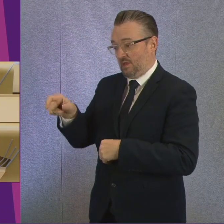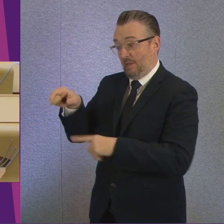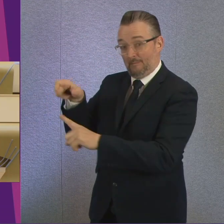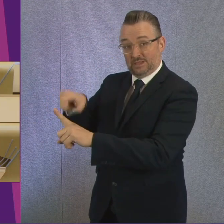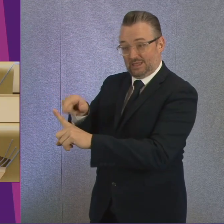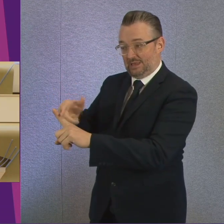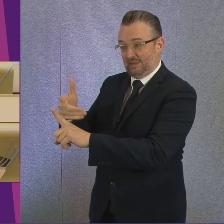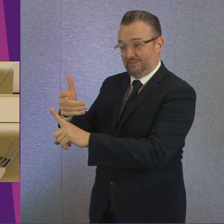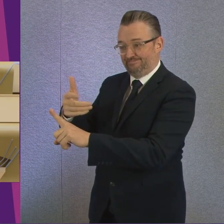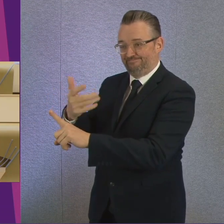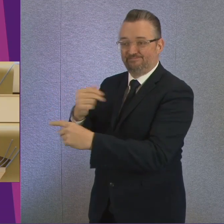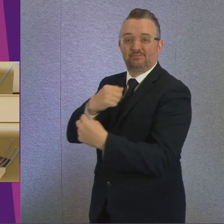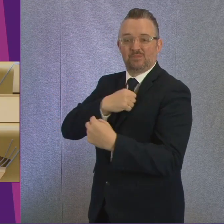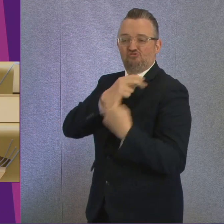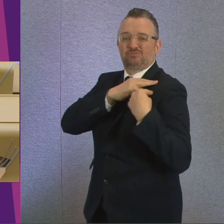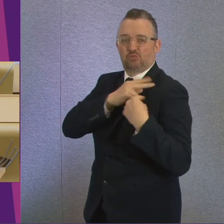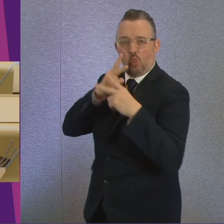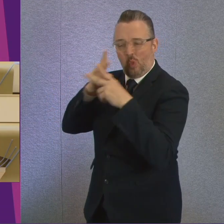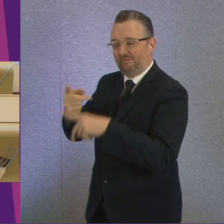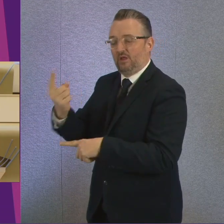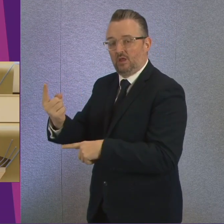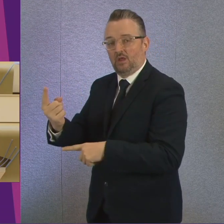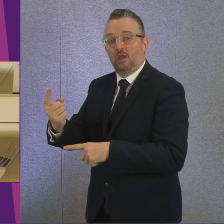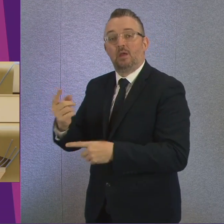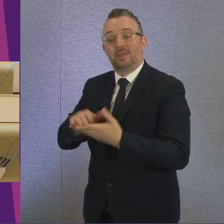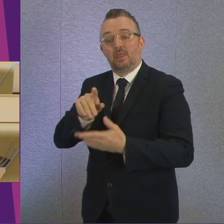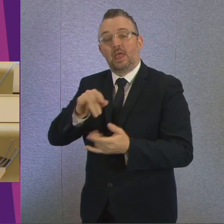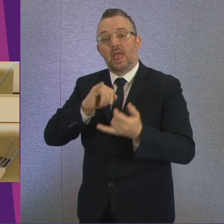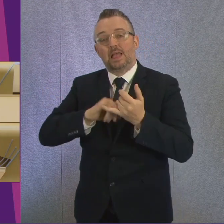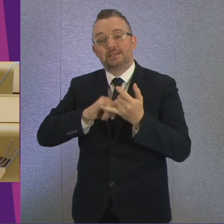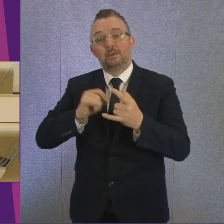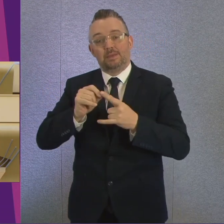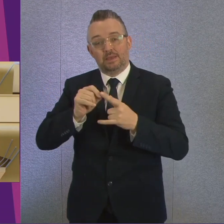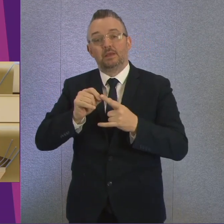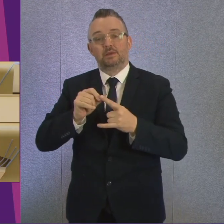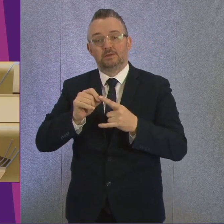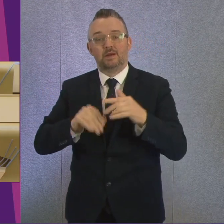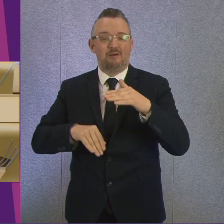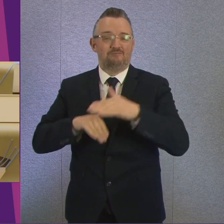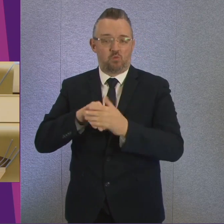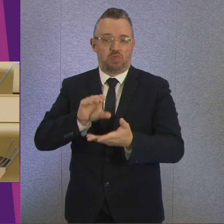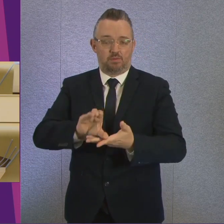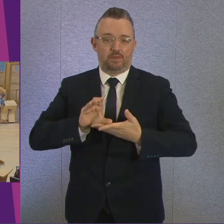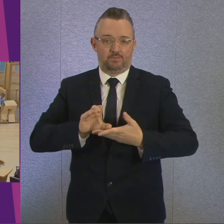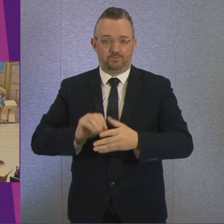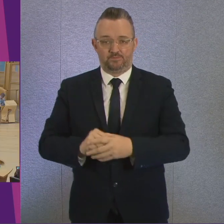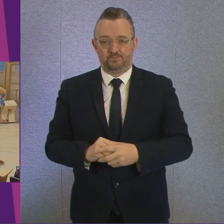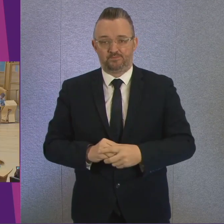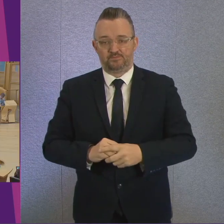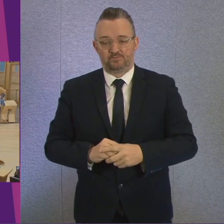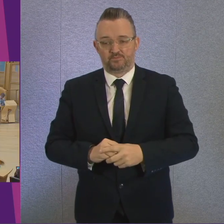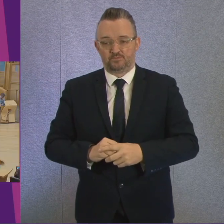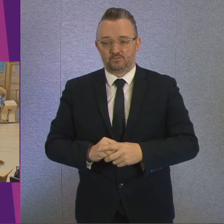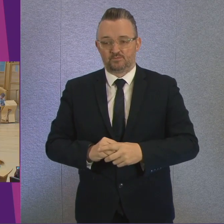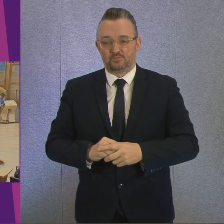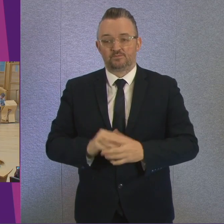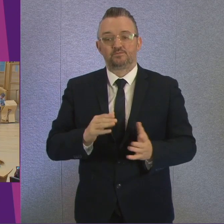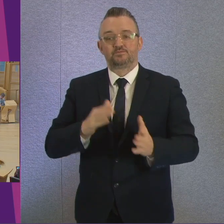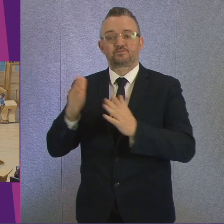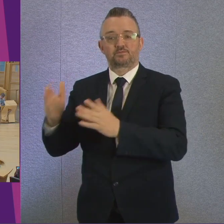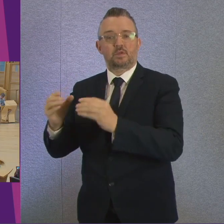whom they had caring responsibilities, that their sick pay could be met in full. Bill Bowman, to be followed by Fulton